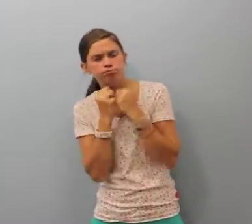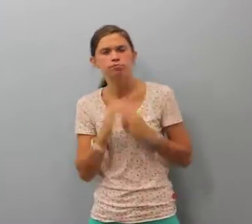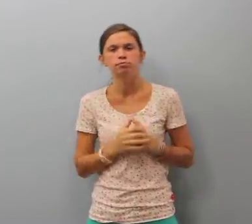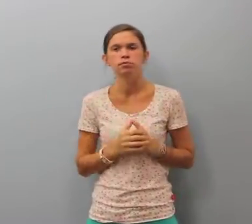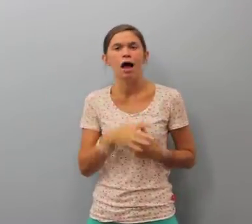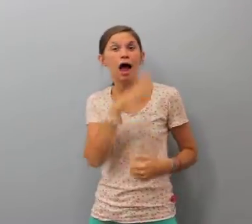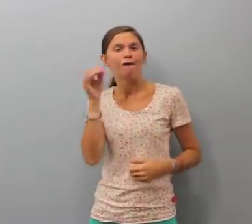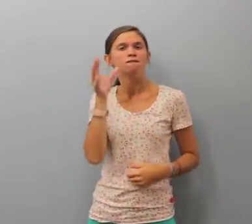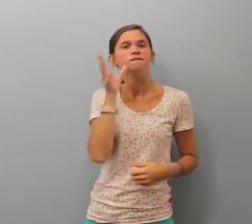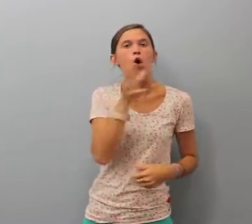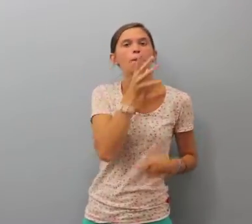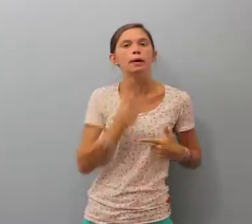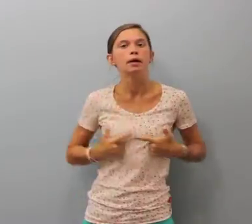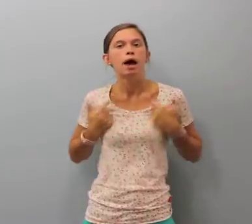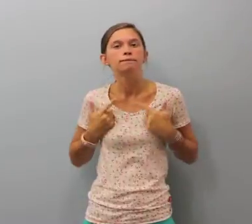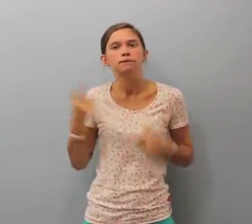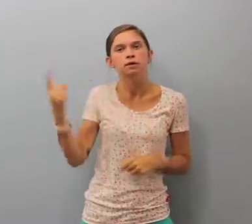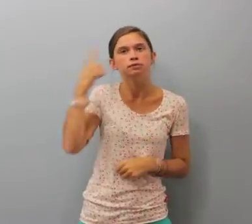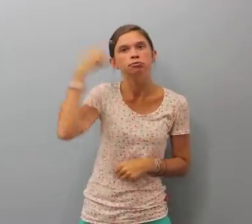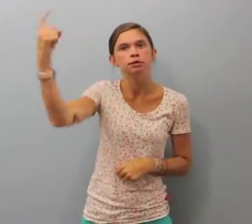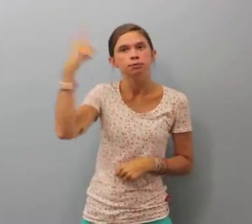especially loves time with her family and friends.